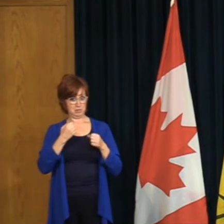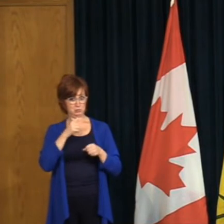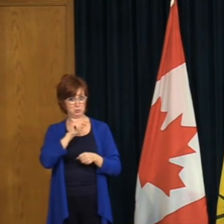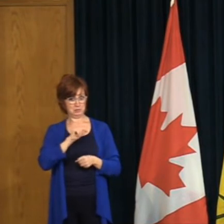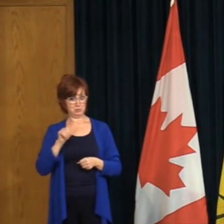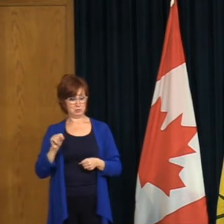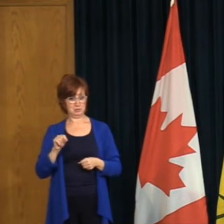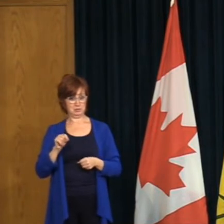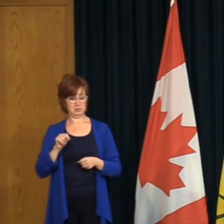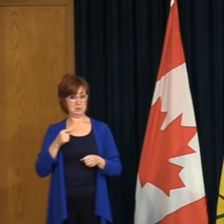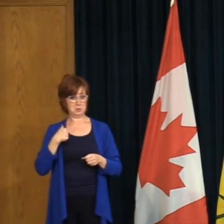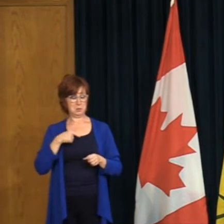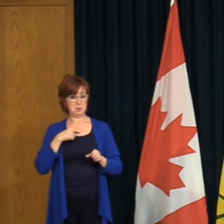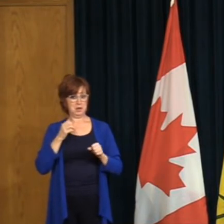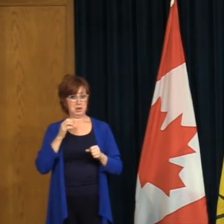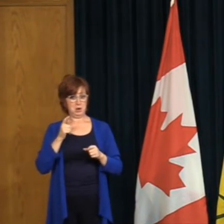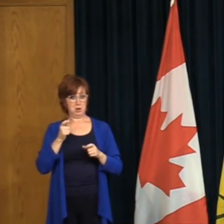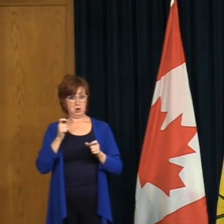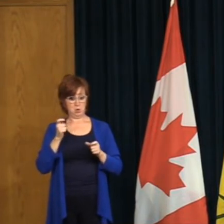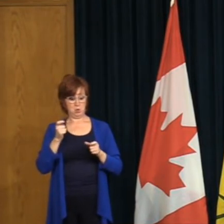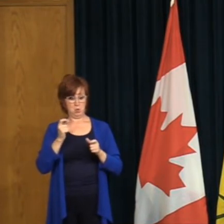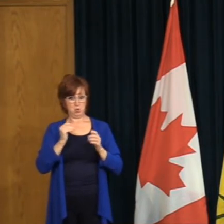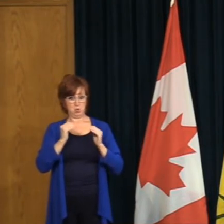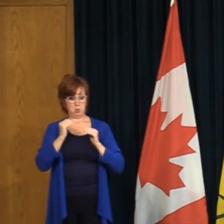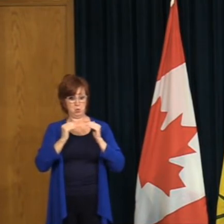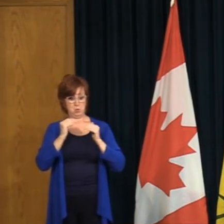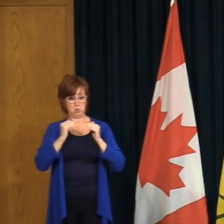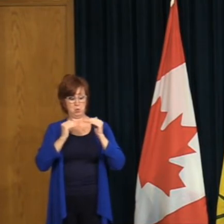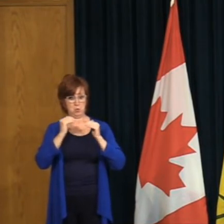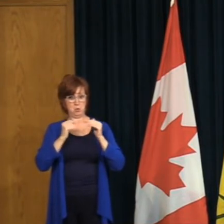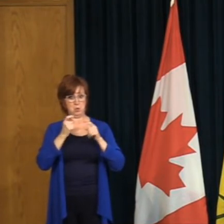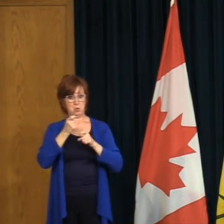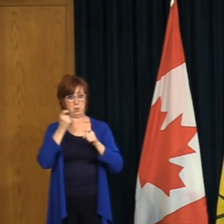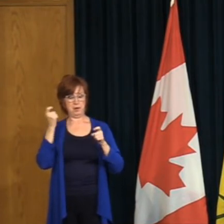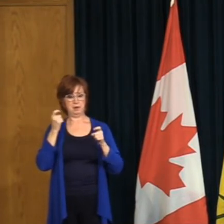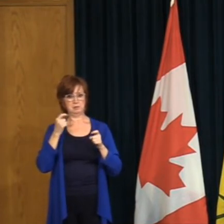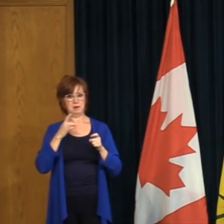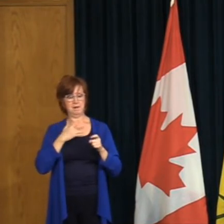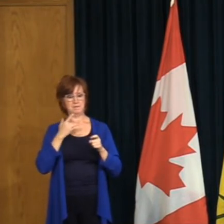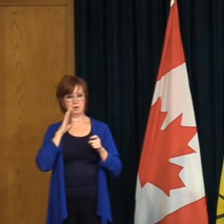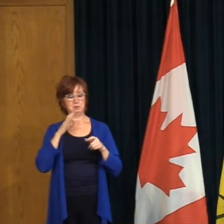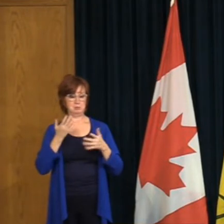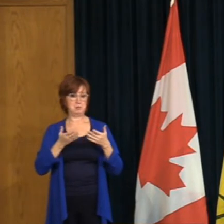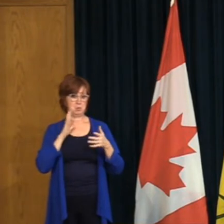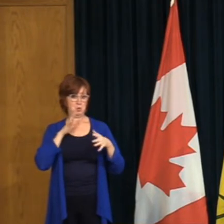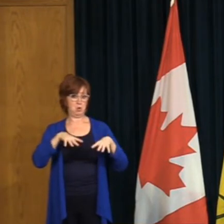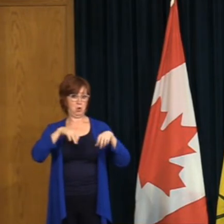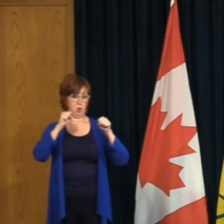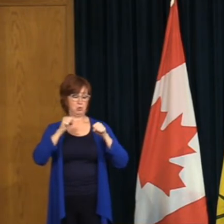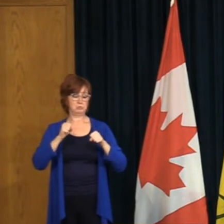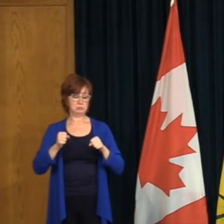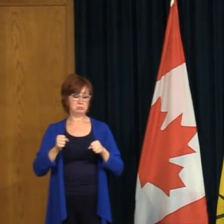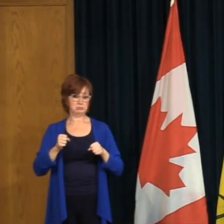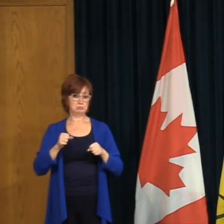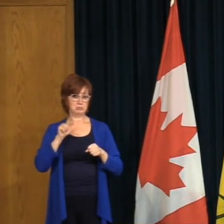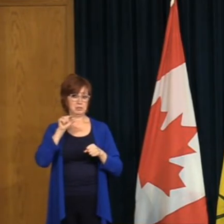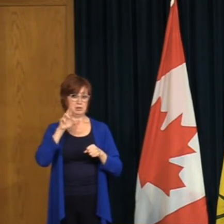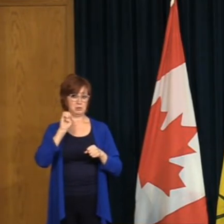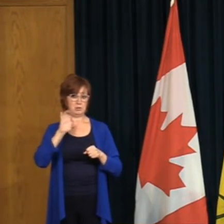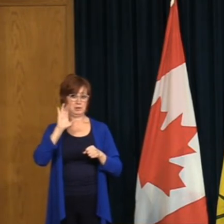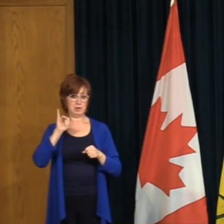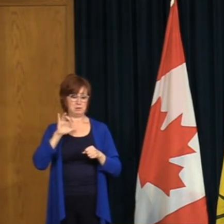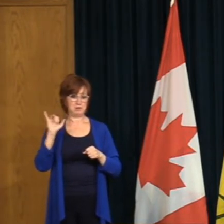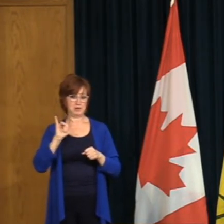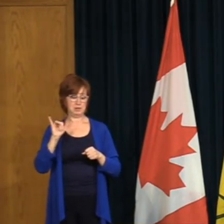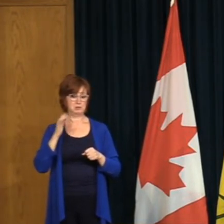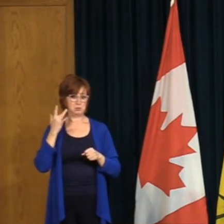scenario this year, it's quite likely that if we were able to play a few games, that we would likely host this year in Regina as well, and